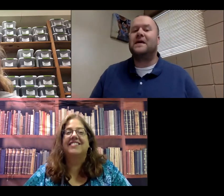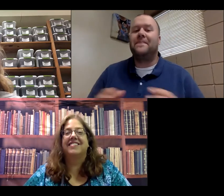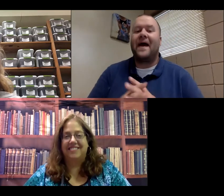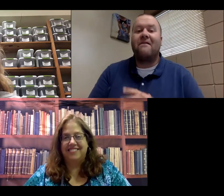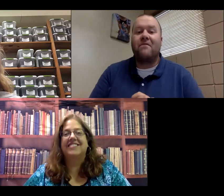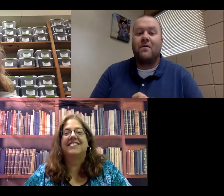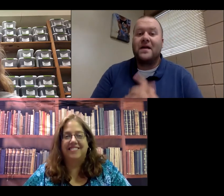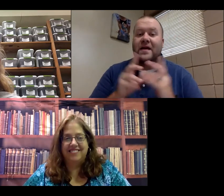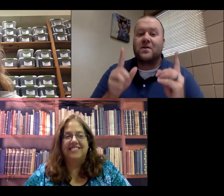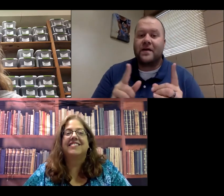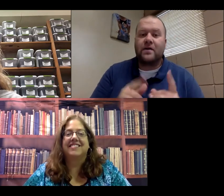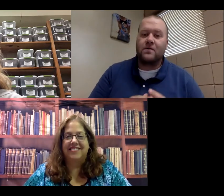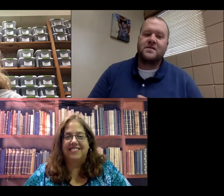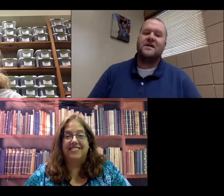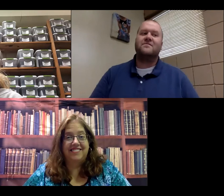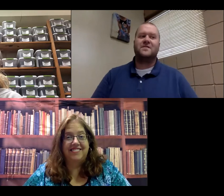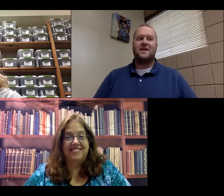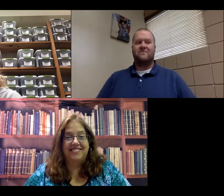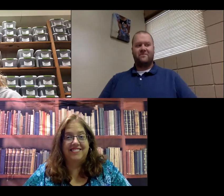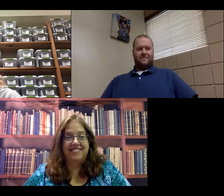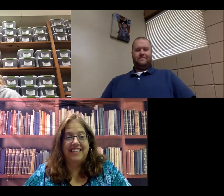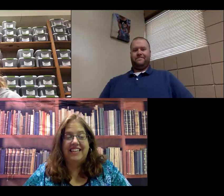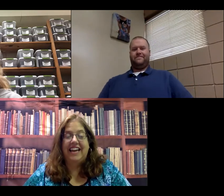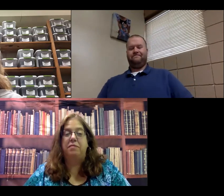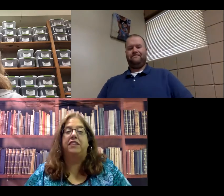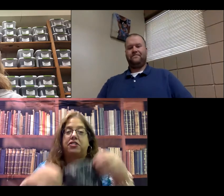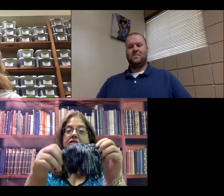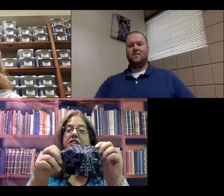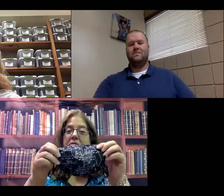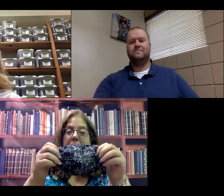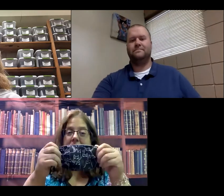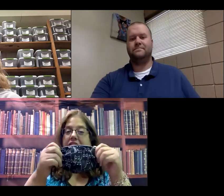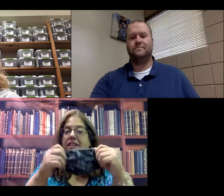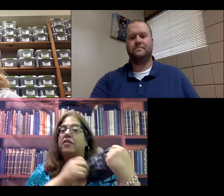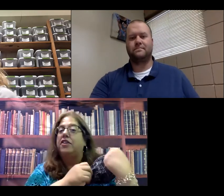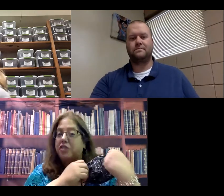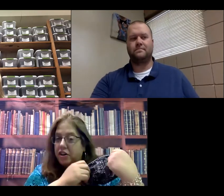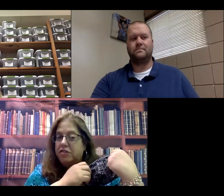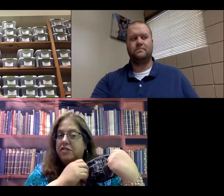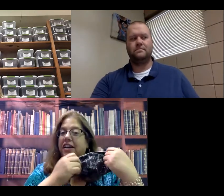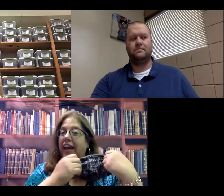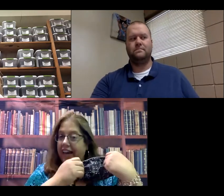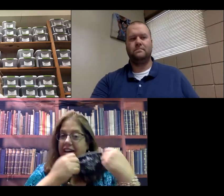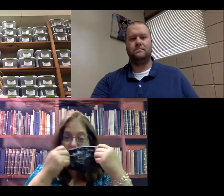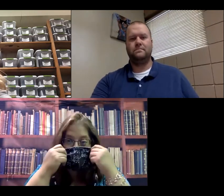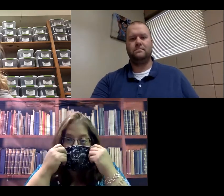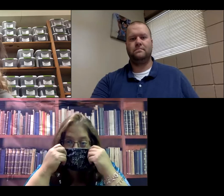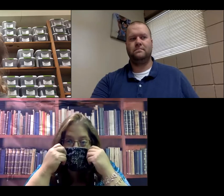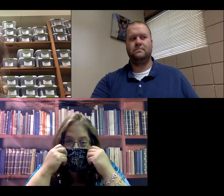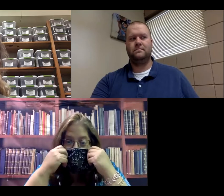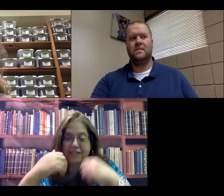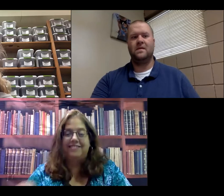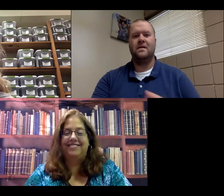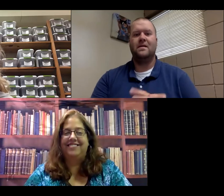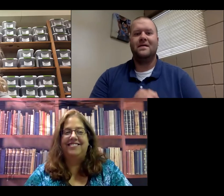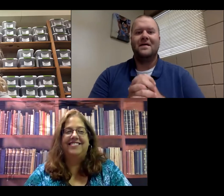will help keep everyone, including yourself, safe. And make sure your mask is covering your nose and mouth.